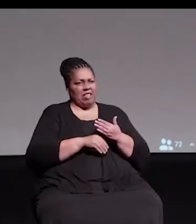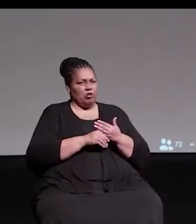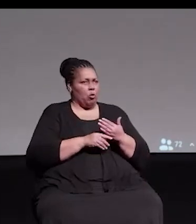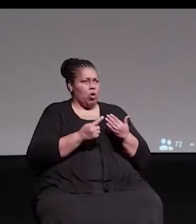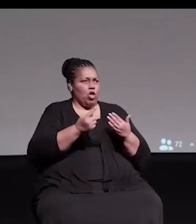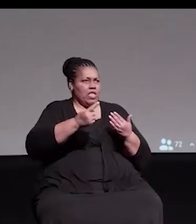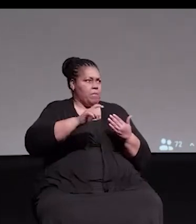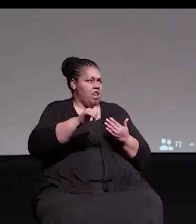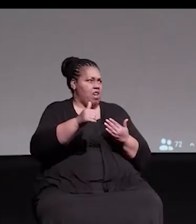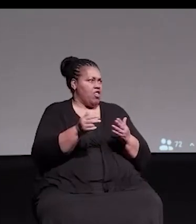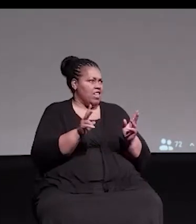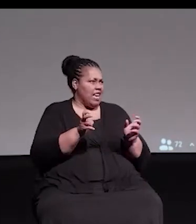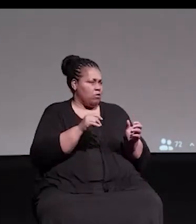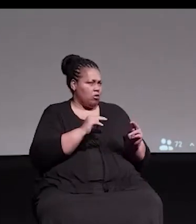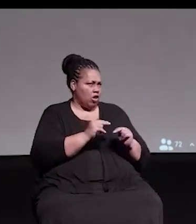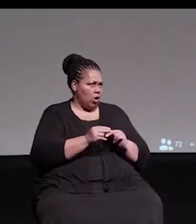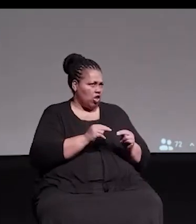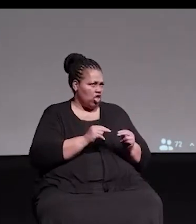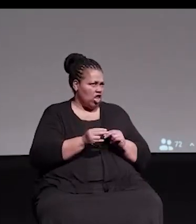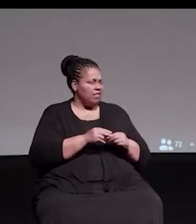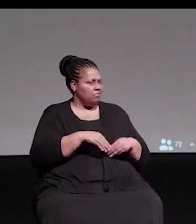you know, some other title to kind of negotiate.